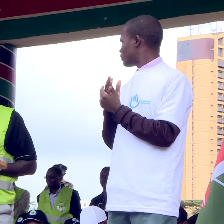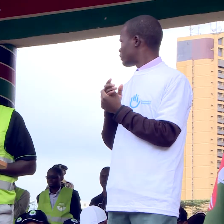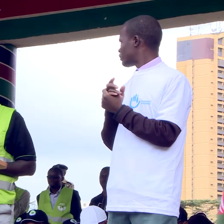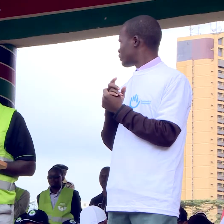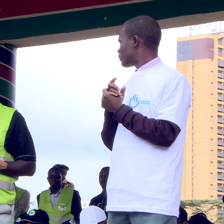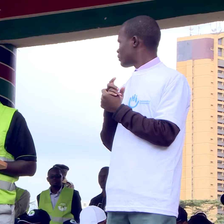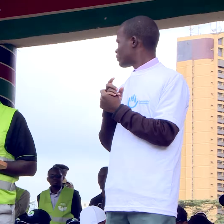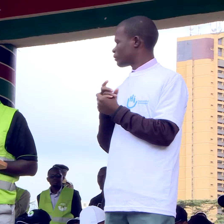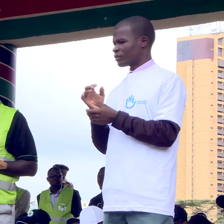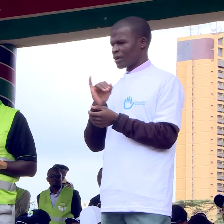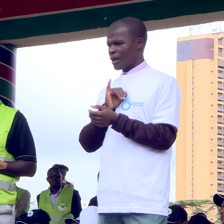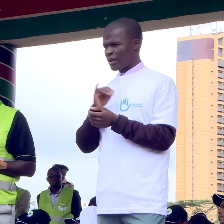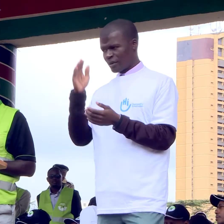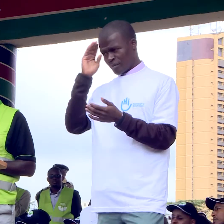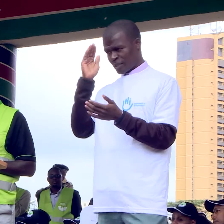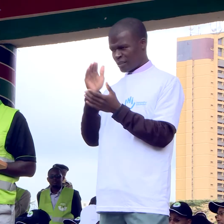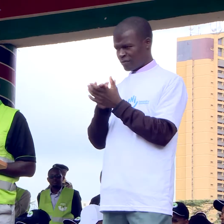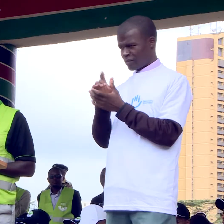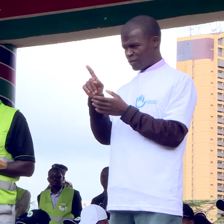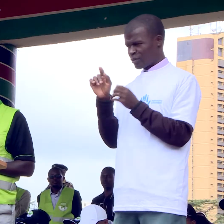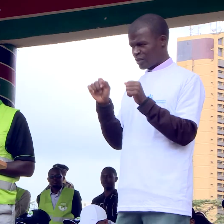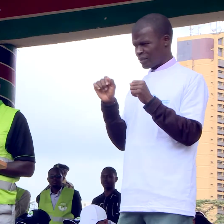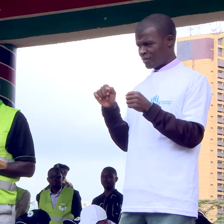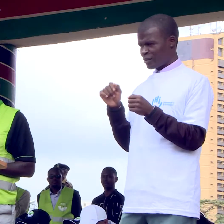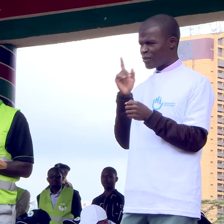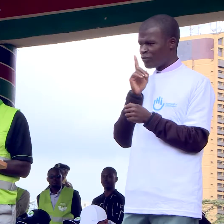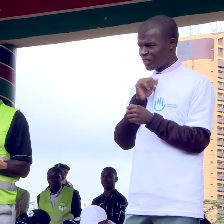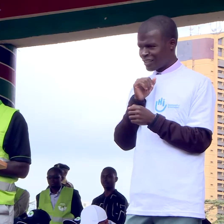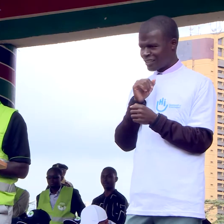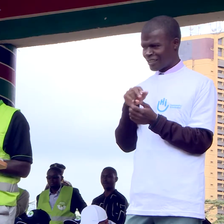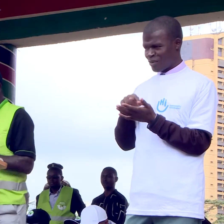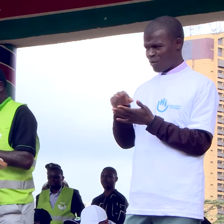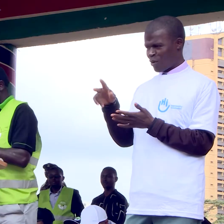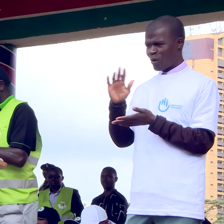I believe you managed to finish the walk without any problem.